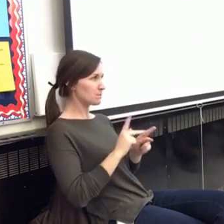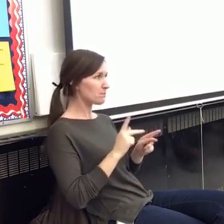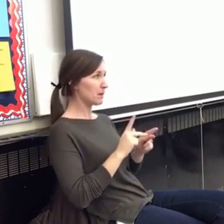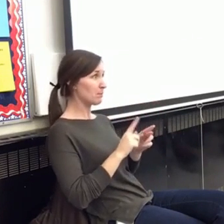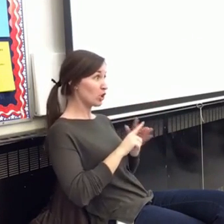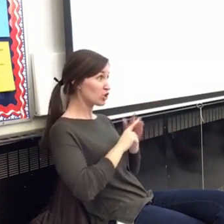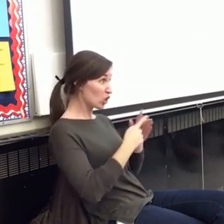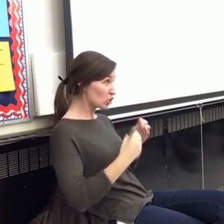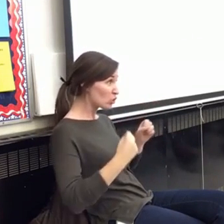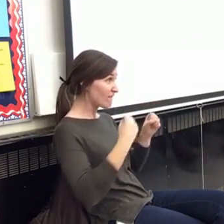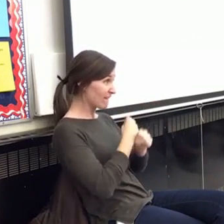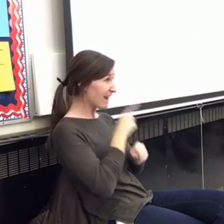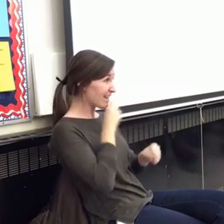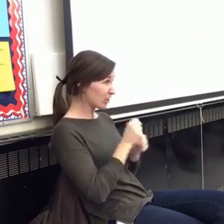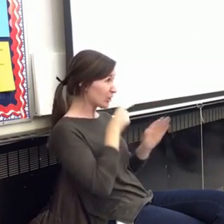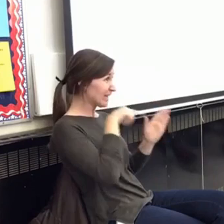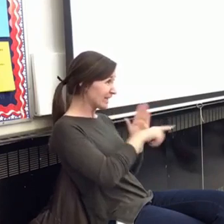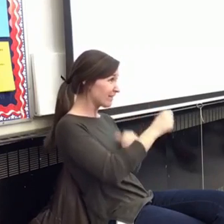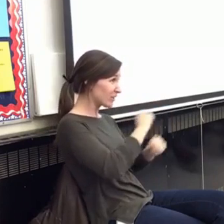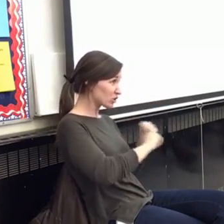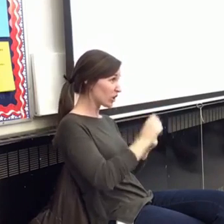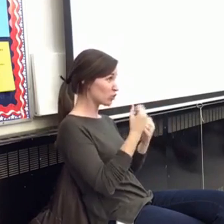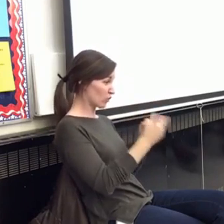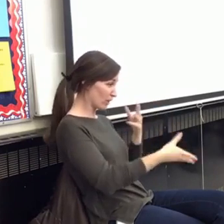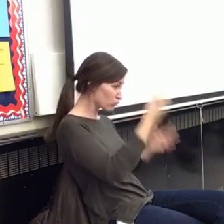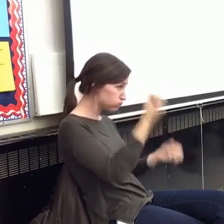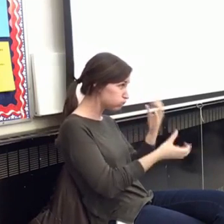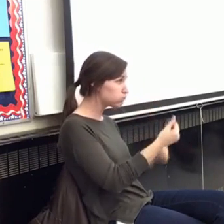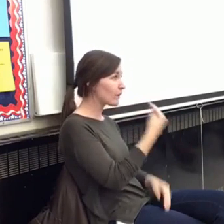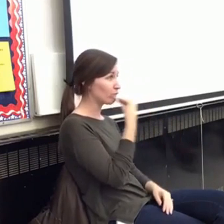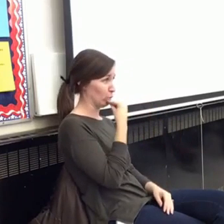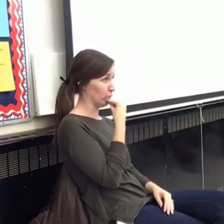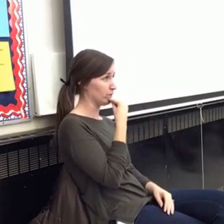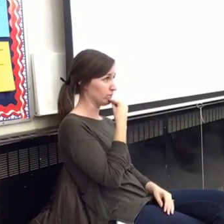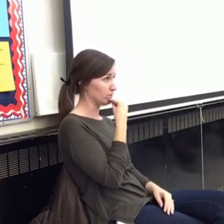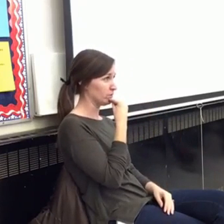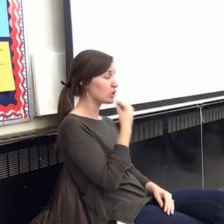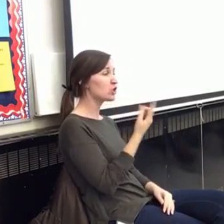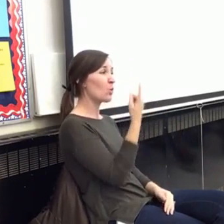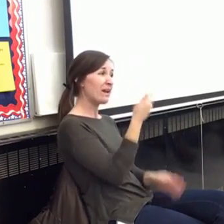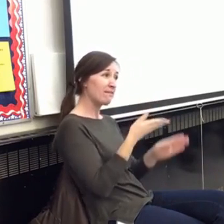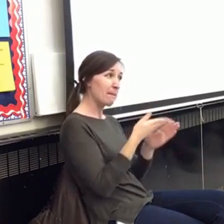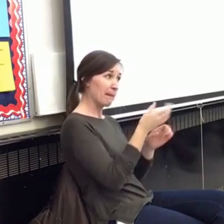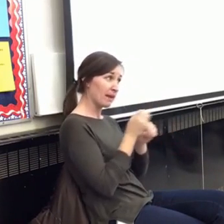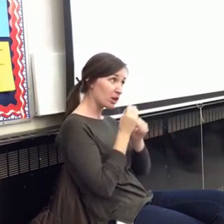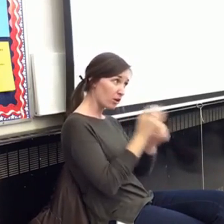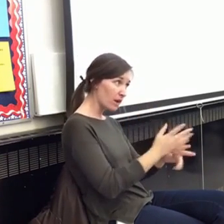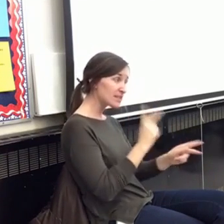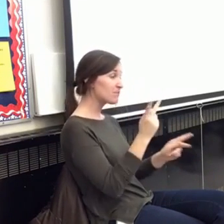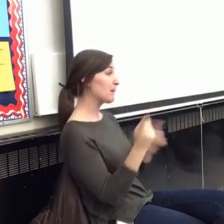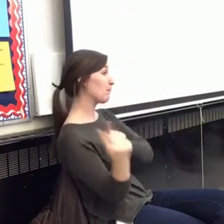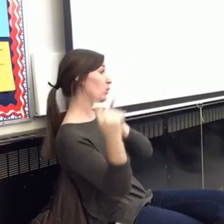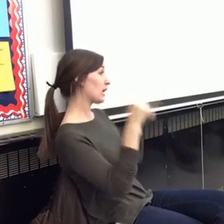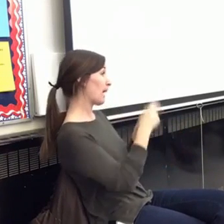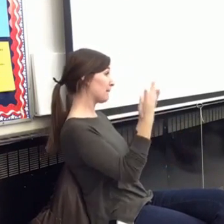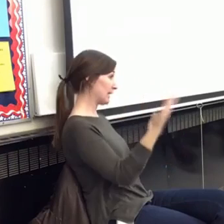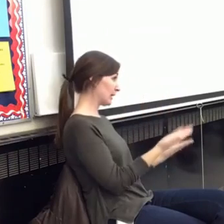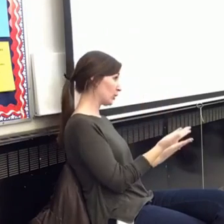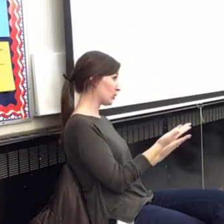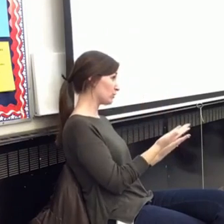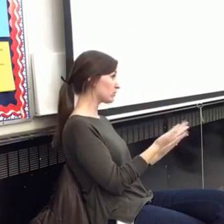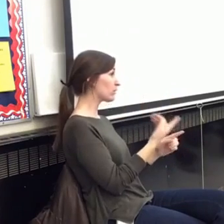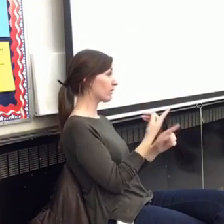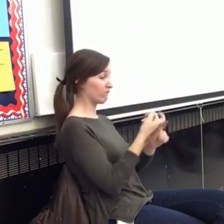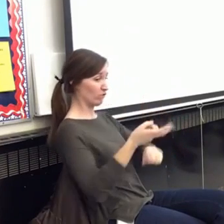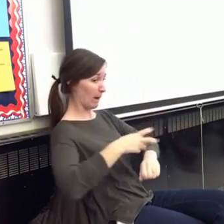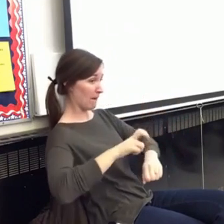even kill each other over these food sources. So really one of the main, again, causes of people coming over is trying to find a